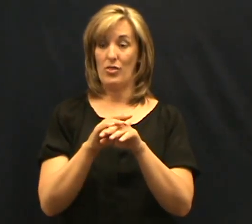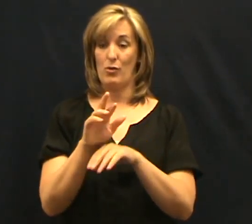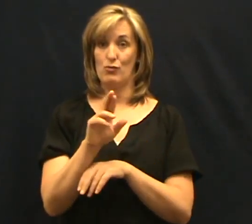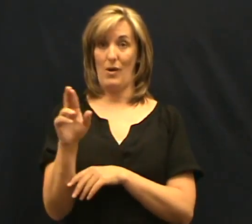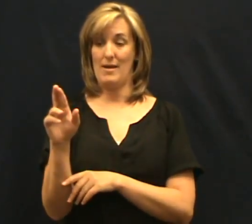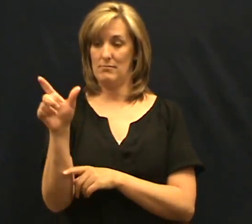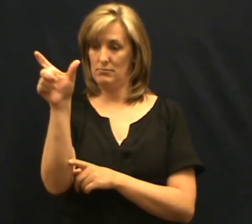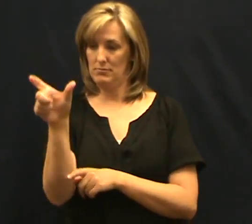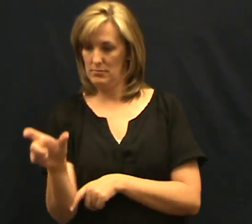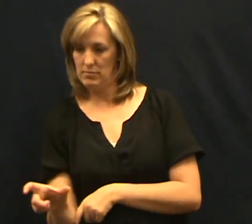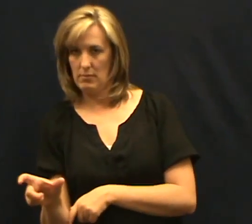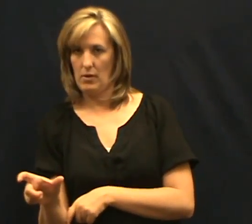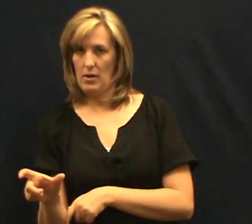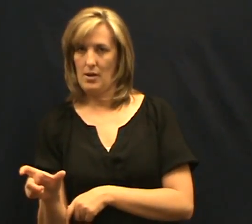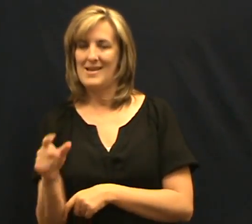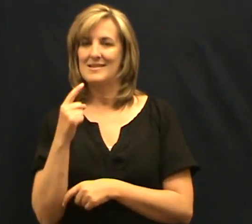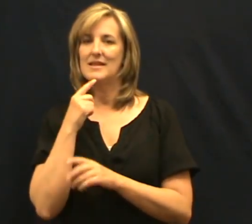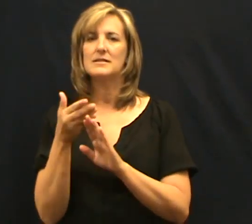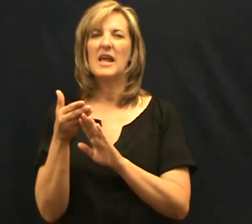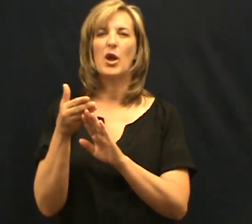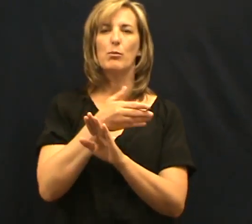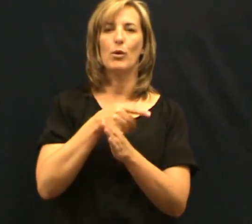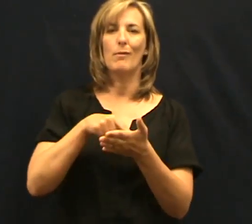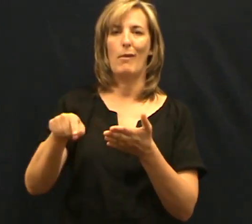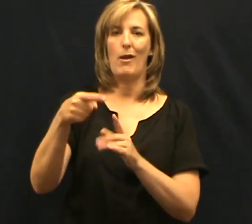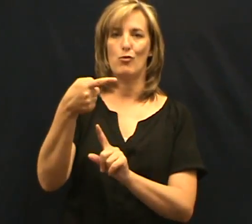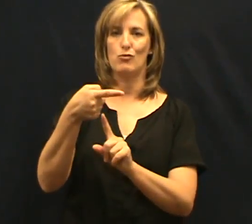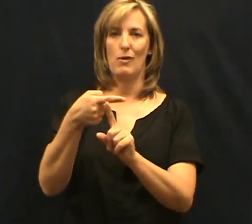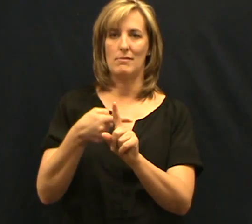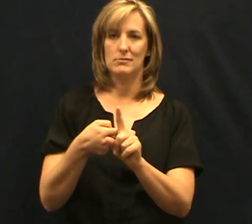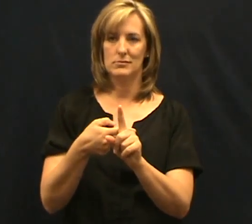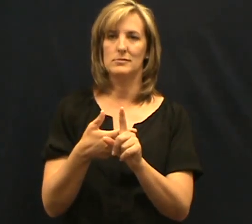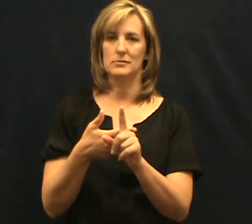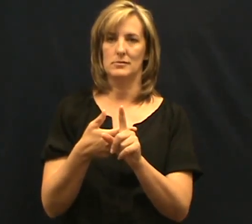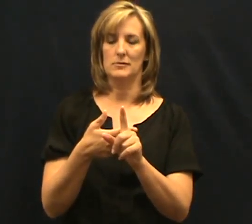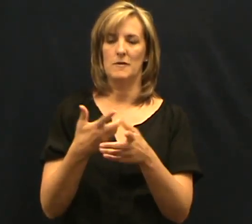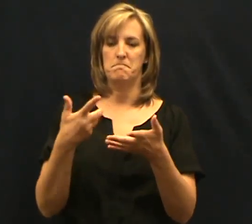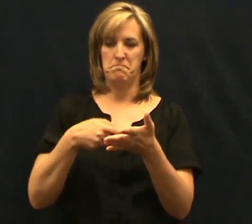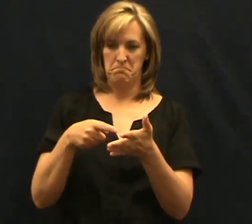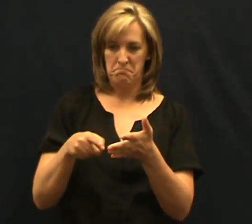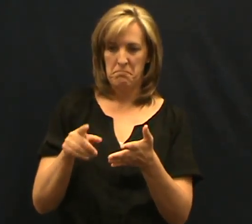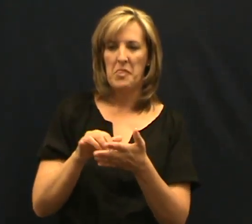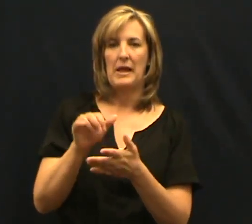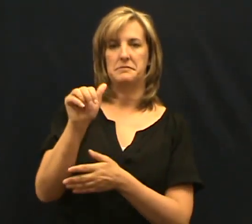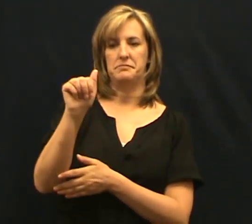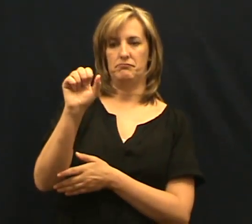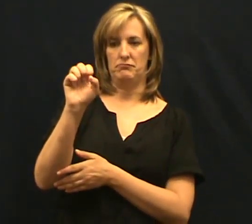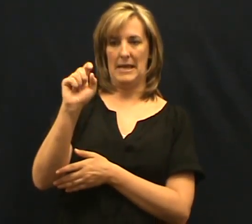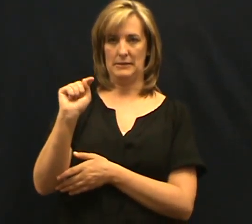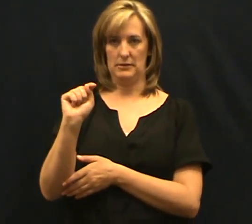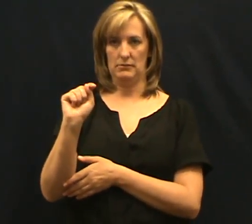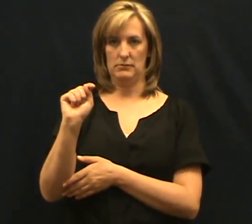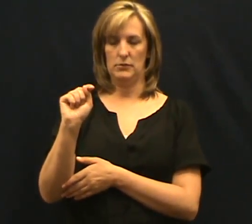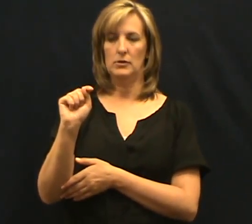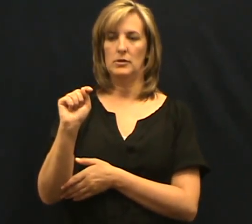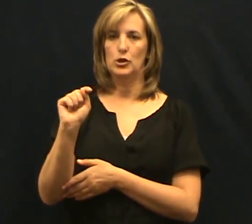soon. Prepaid rent we paid in advance would be an asset, therefore no credit or debit balance,